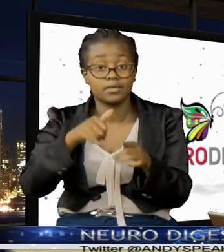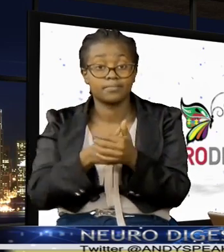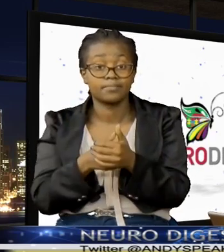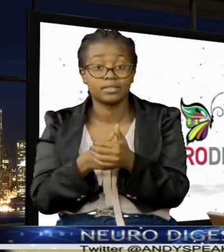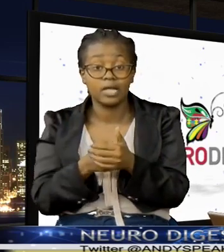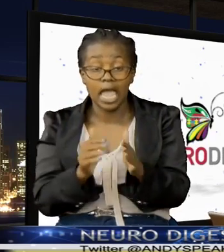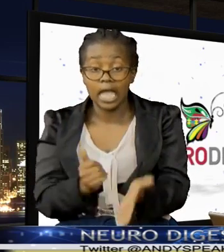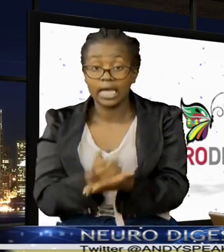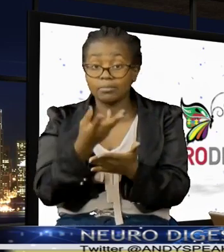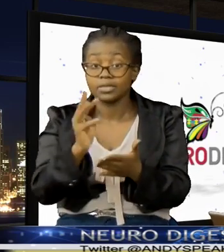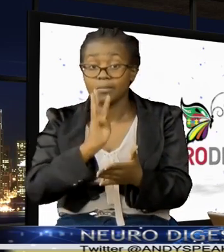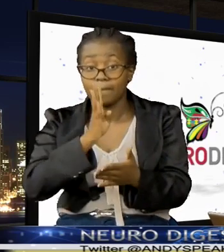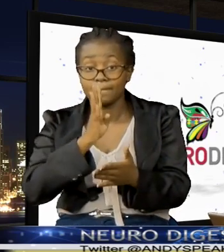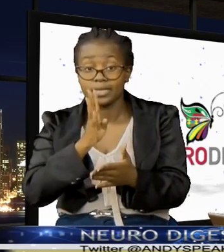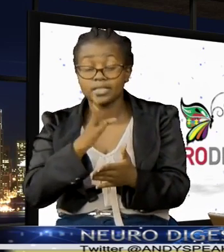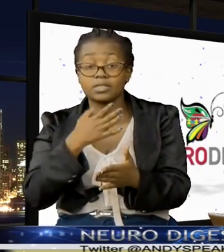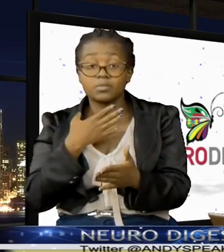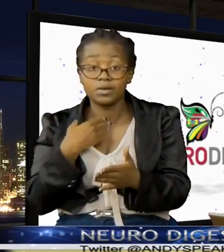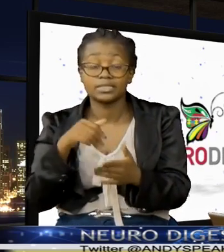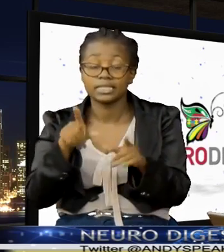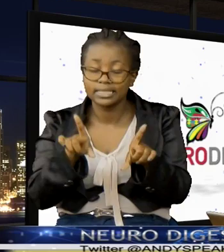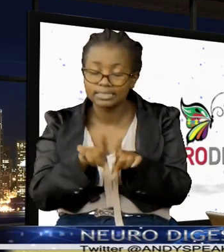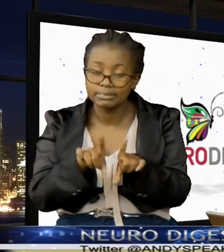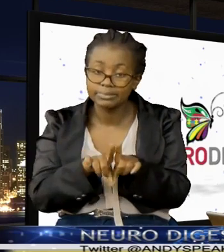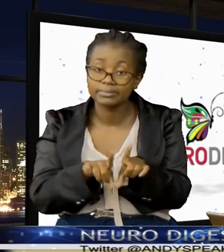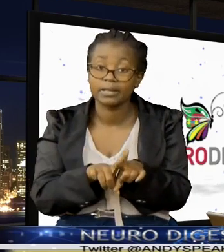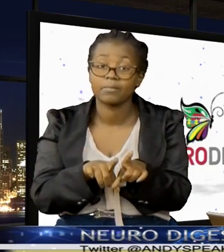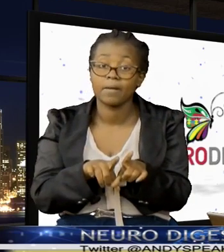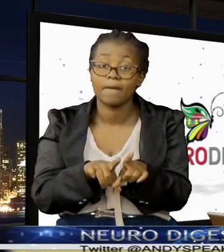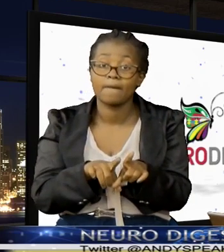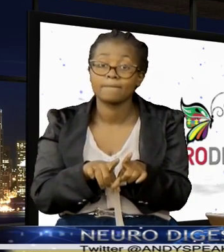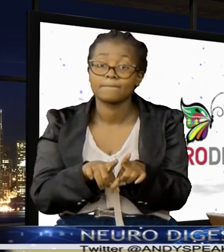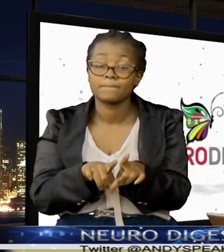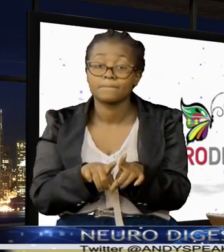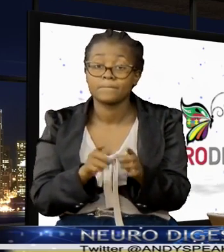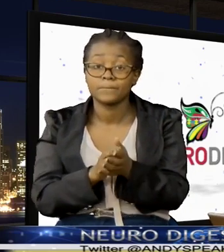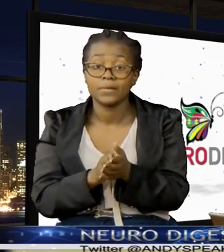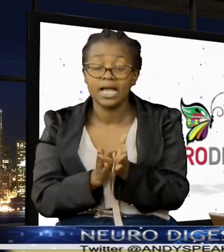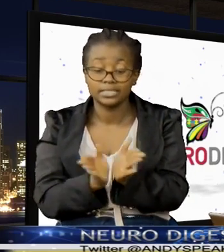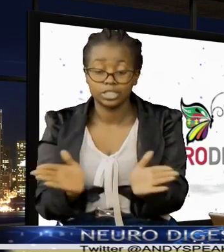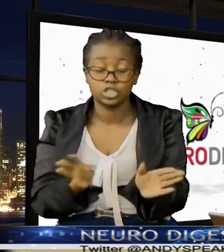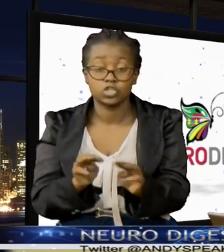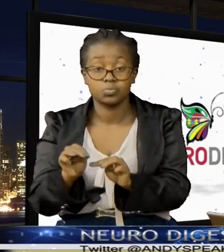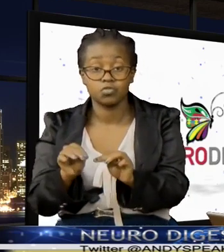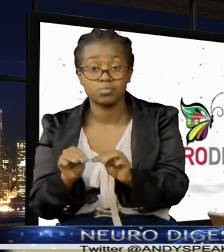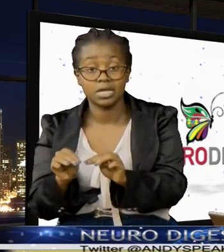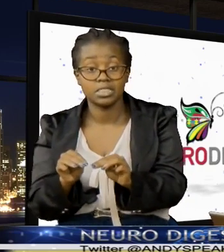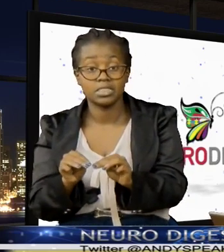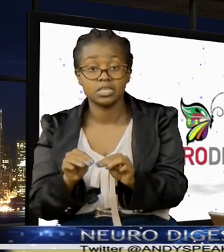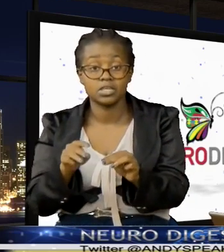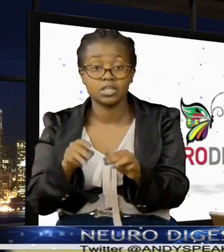help them with their speech, they need speech therapy. To help them with their fine motor skills and general movements, they